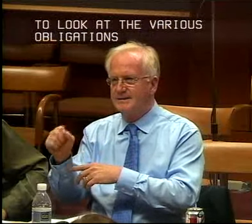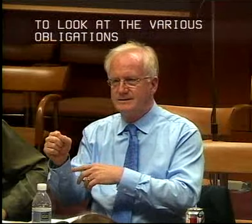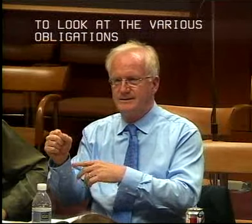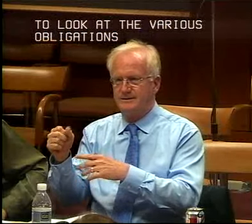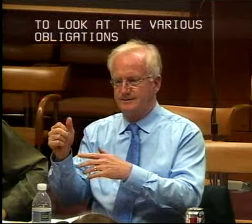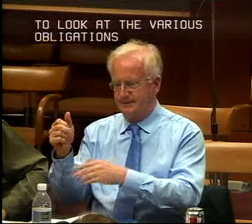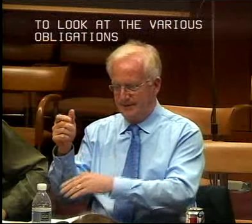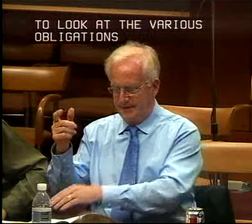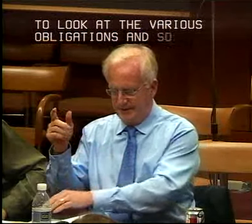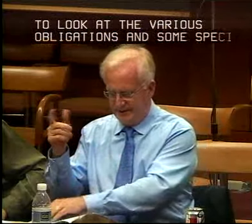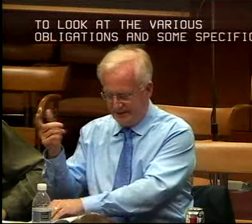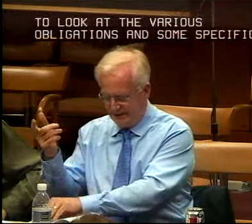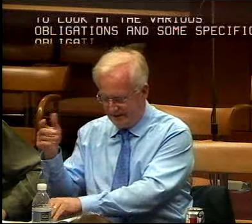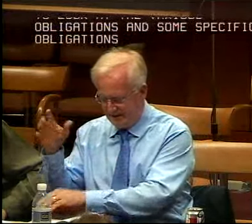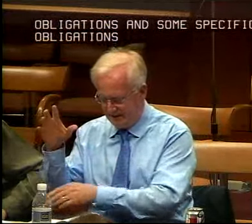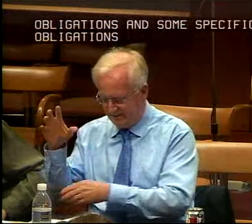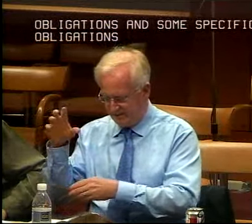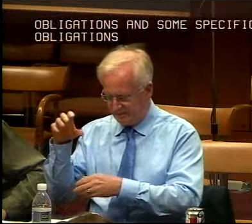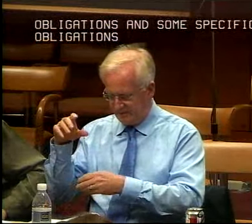for those covered entities,